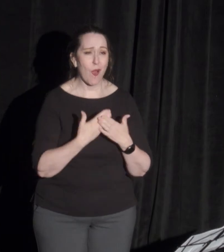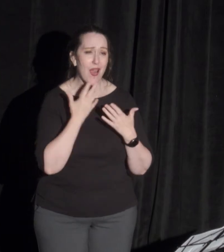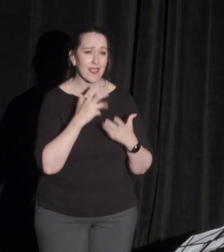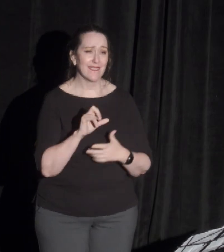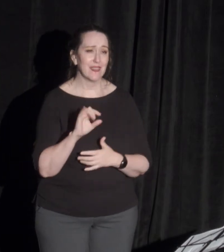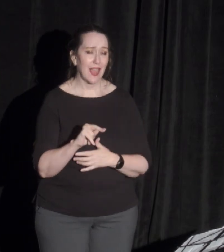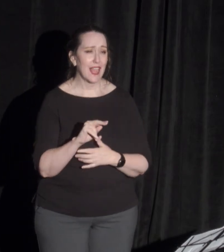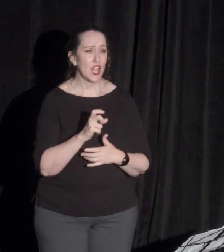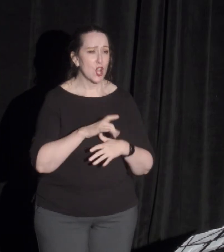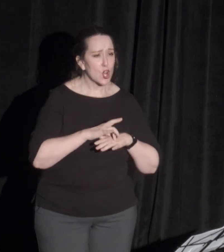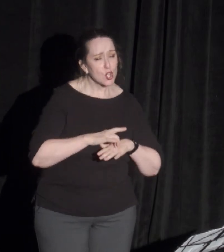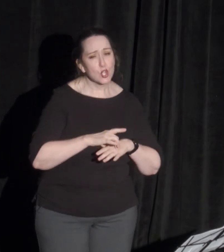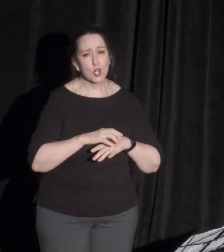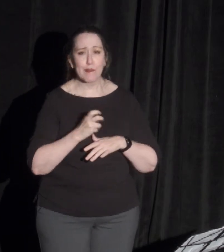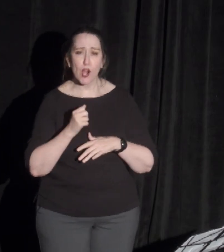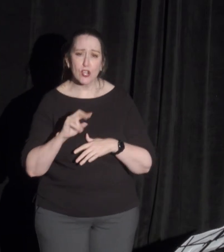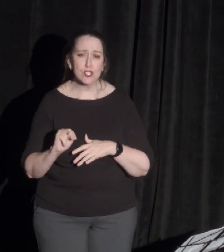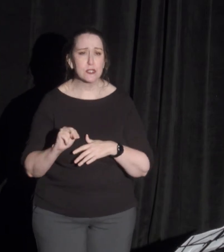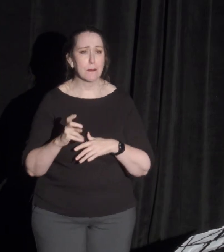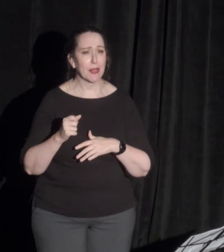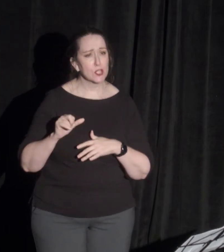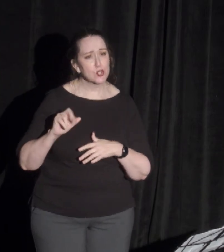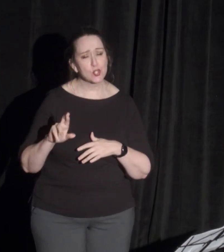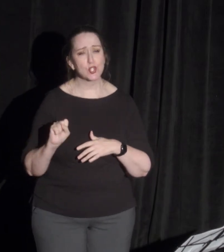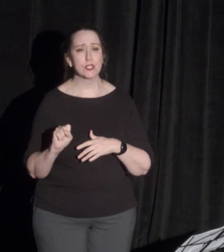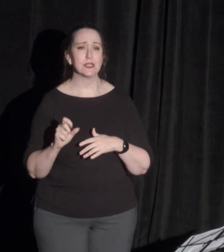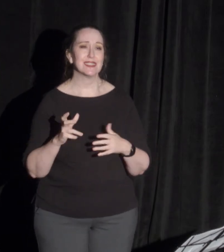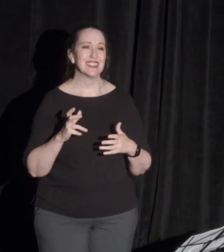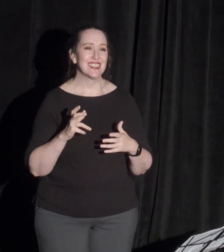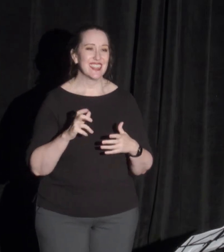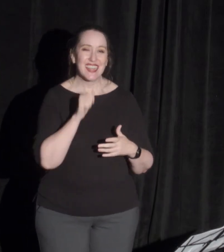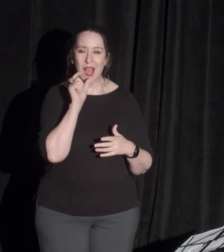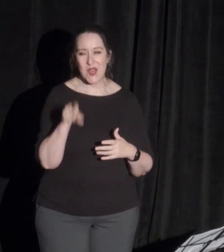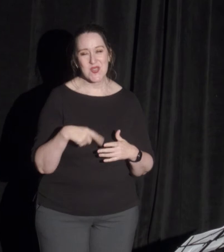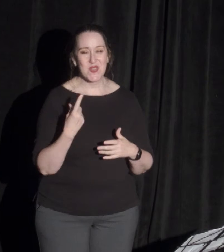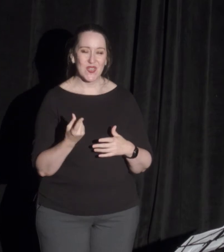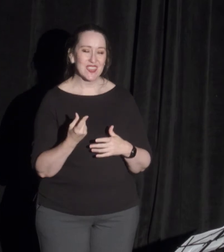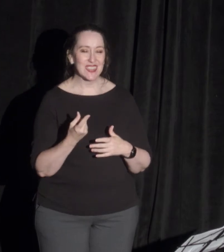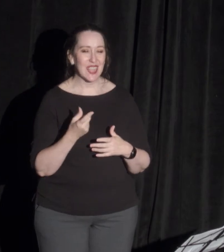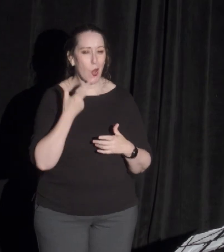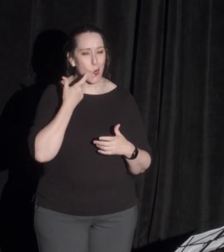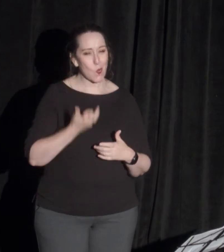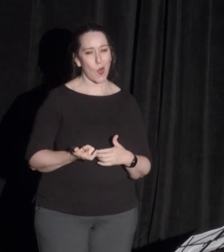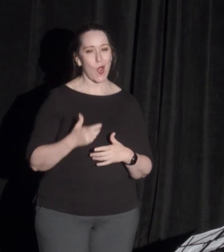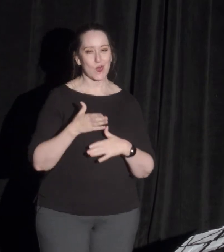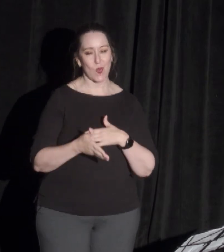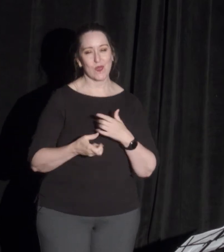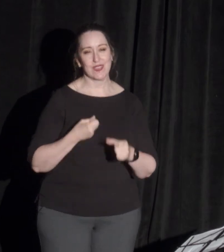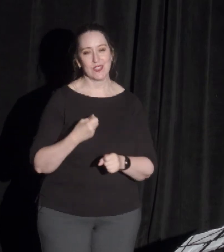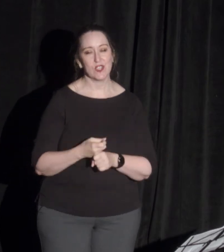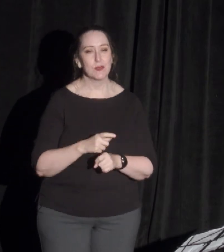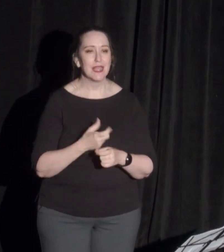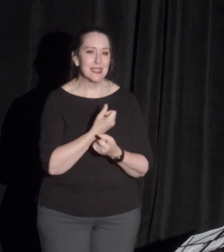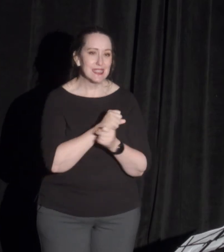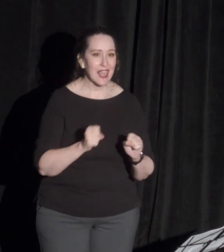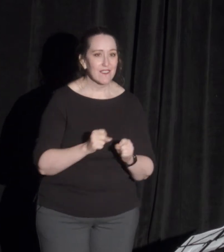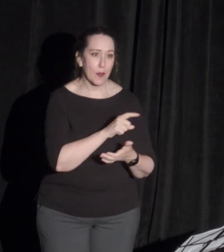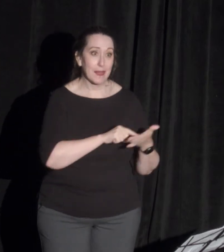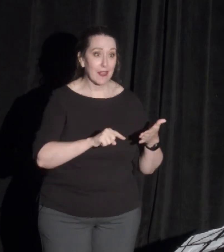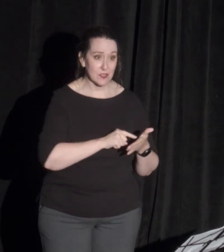Earthers, Martians, and Belters that not only watched our show over the years, but also saved us from cancellation.